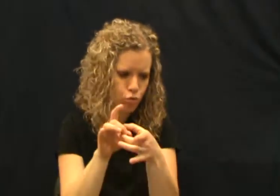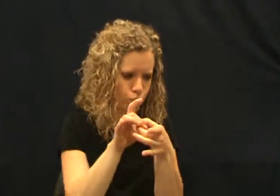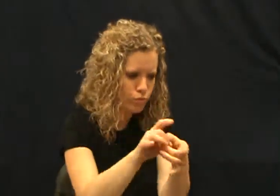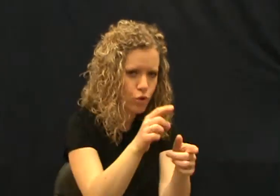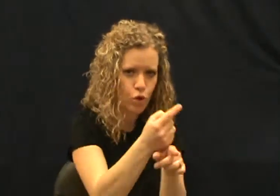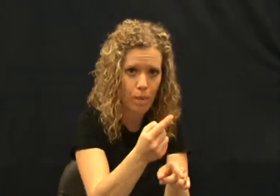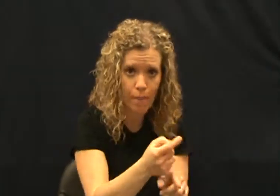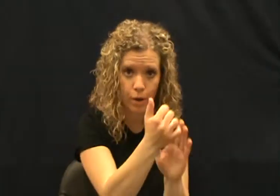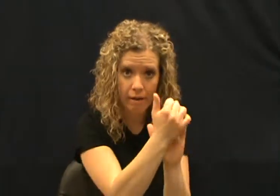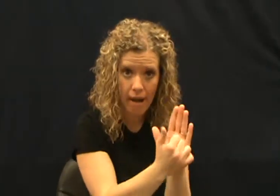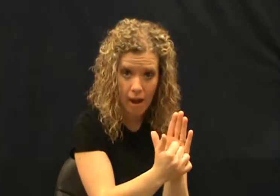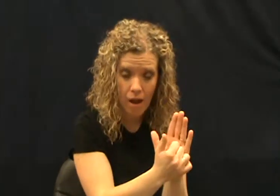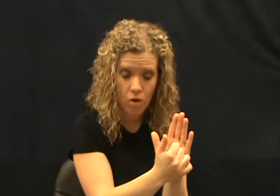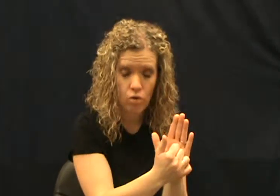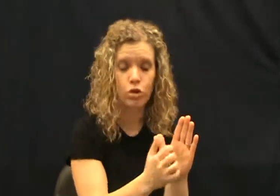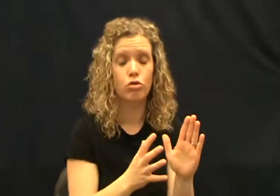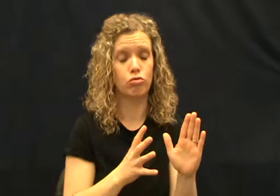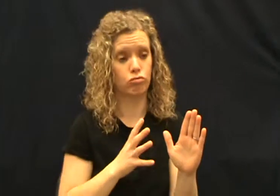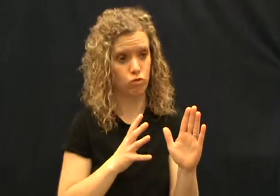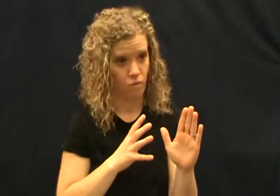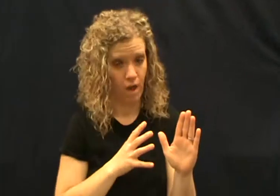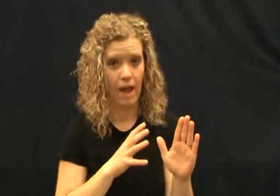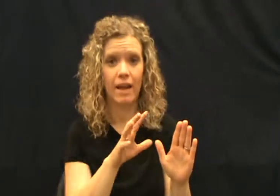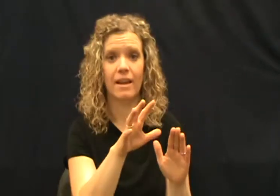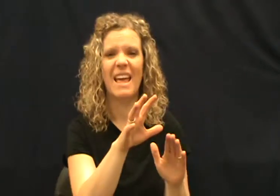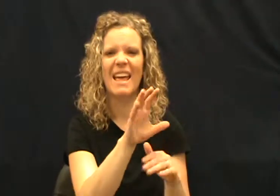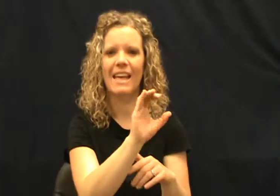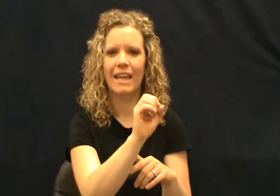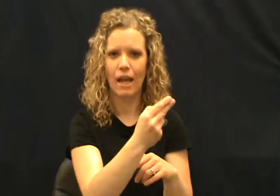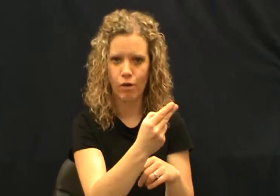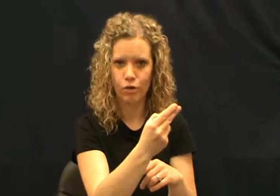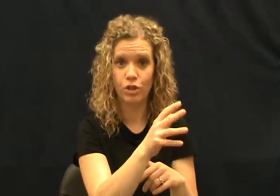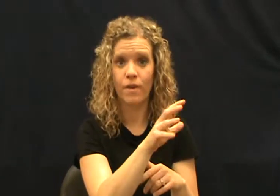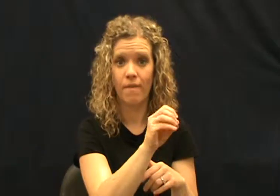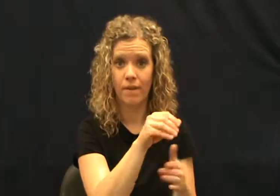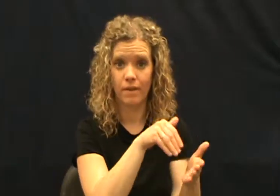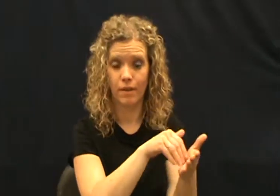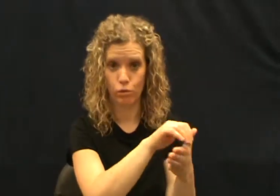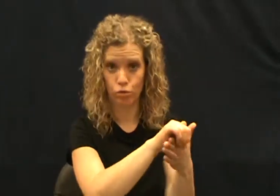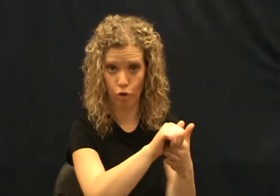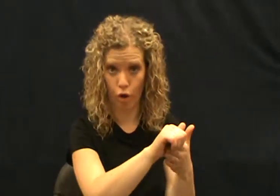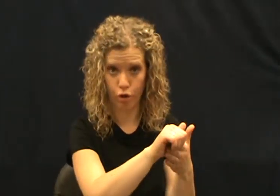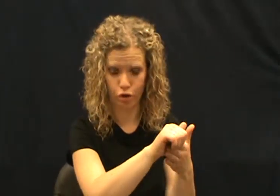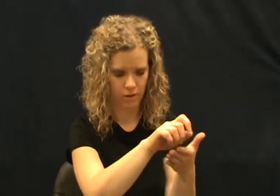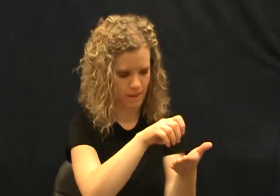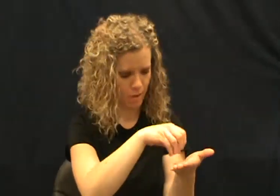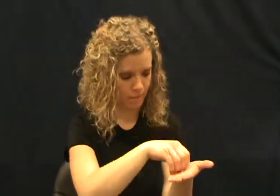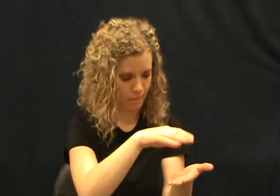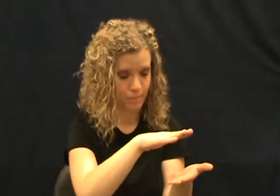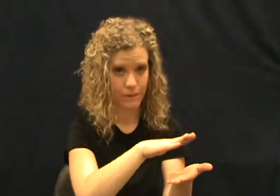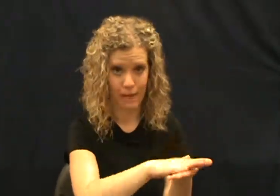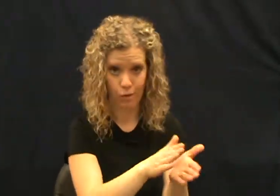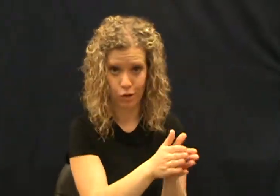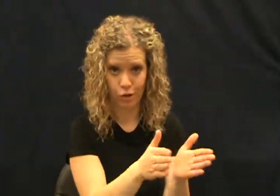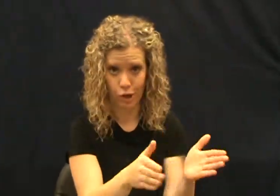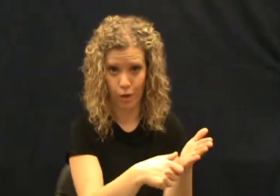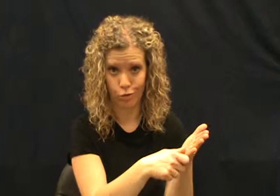that $50,000 of cash that we recorded in the general journal now gets posted